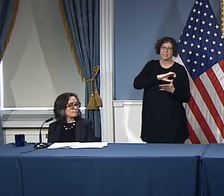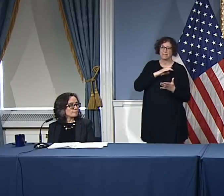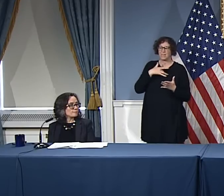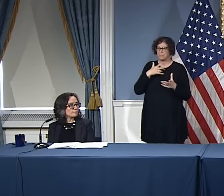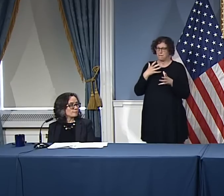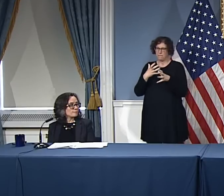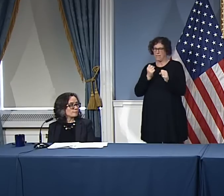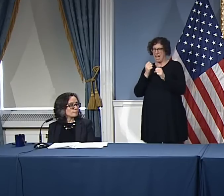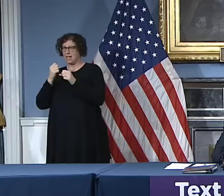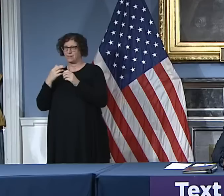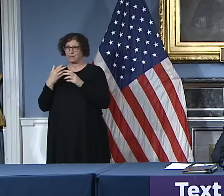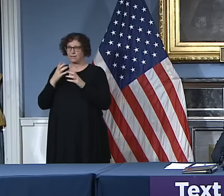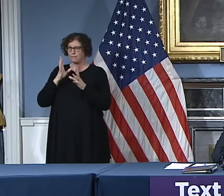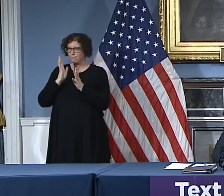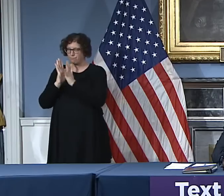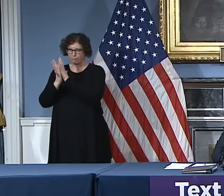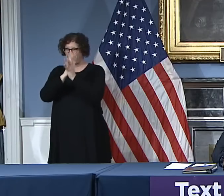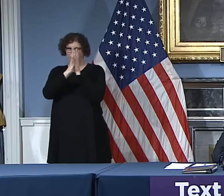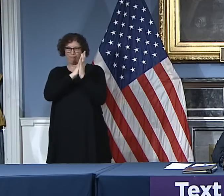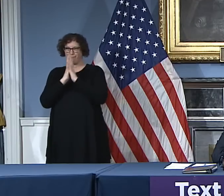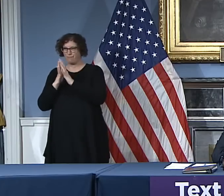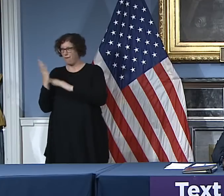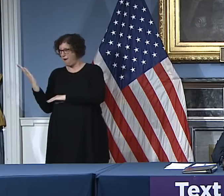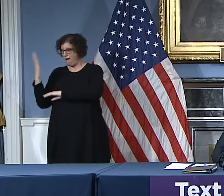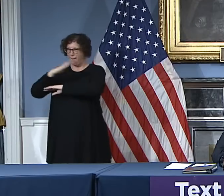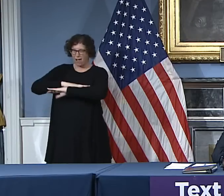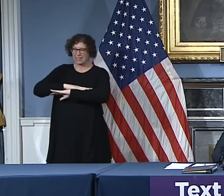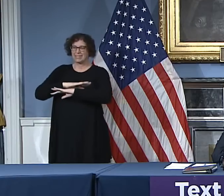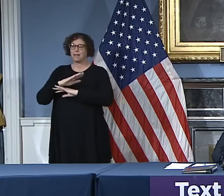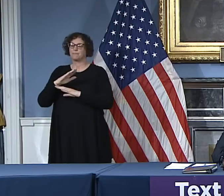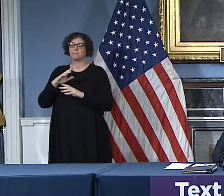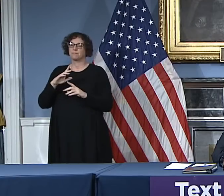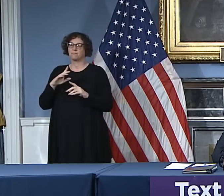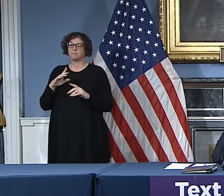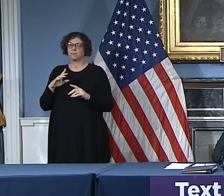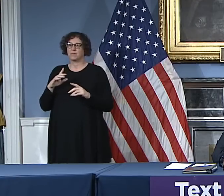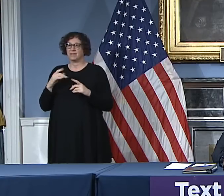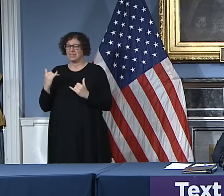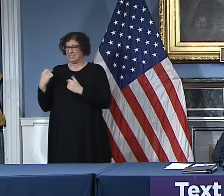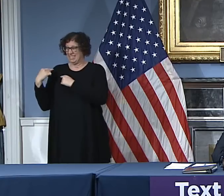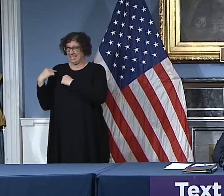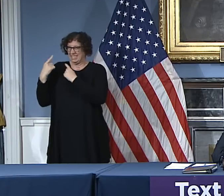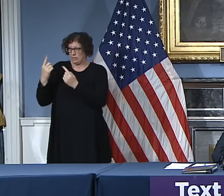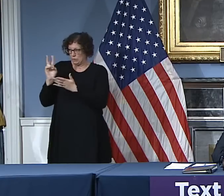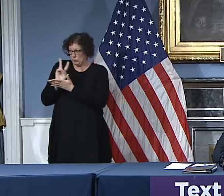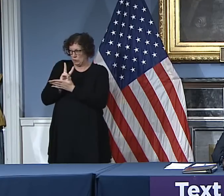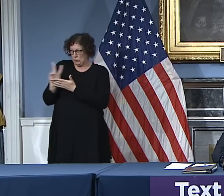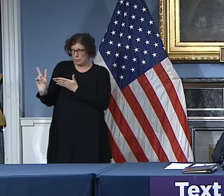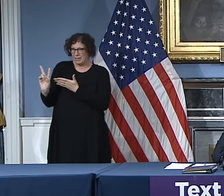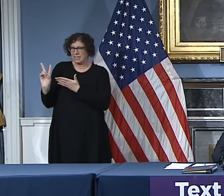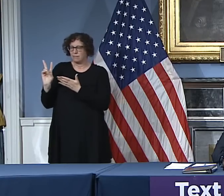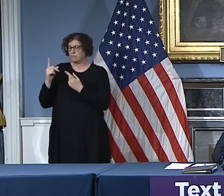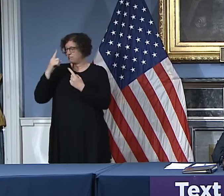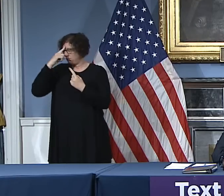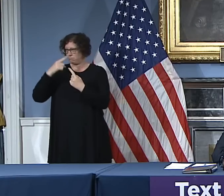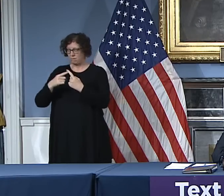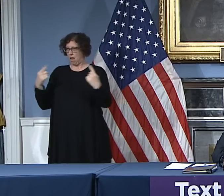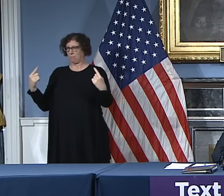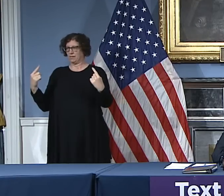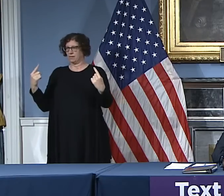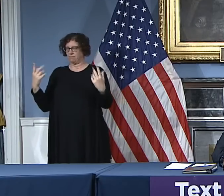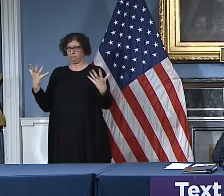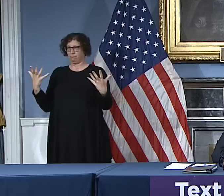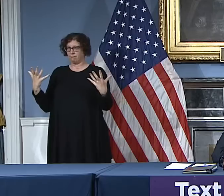like no other city. I've seen the opposite in the last 2 weeks, and I'm sure you have too, whether it's in parks or walking around. There's a